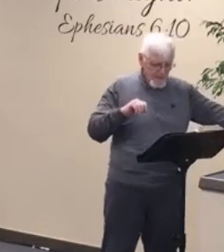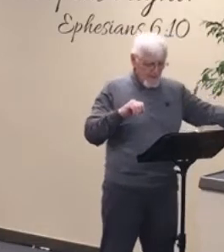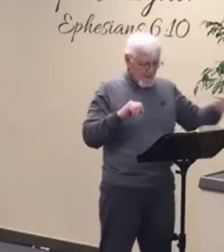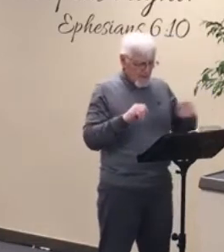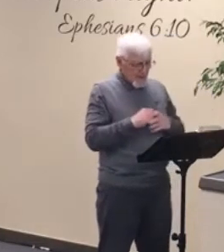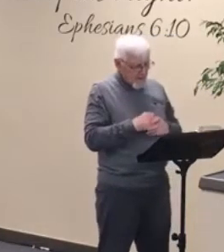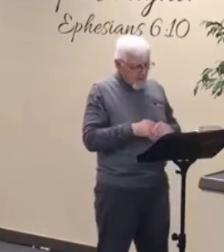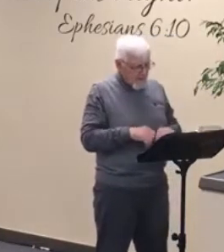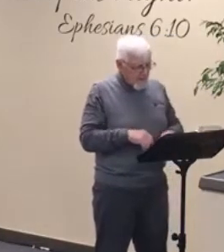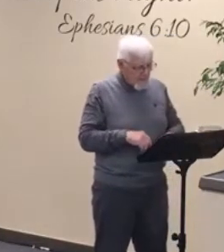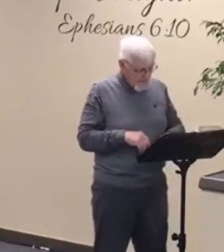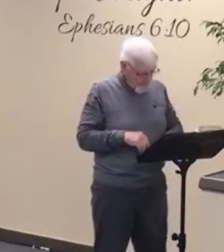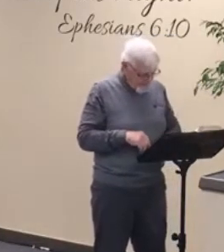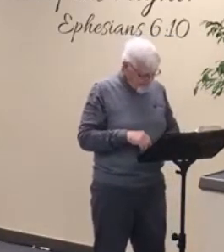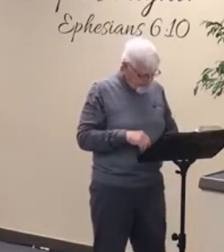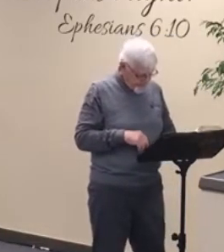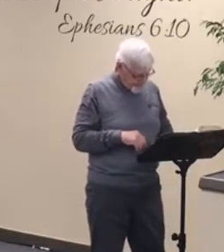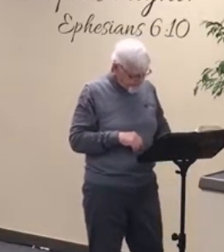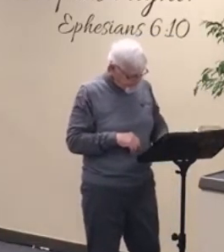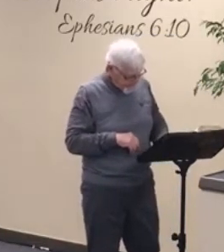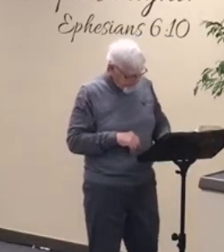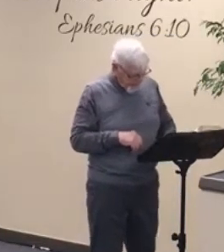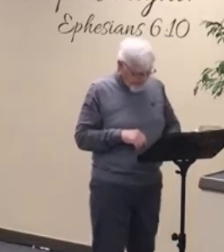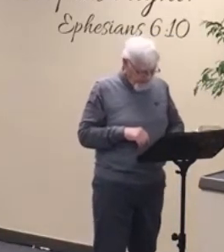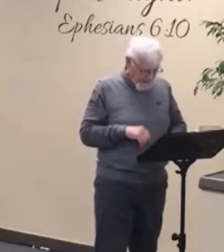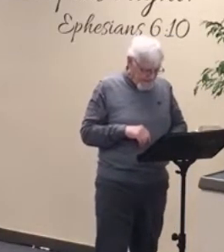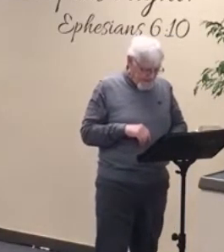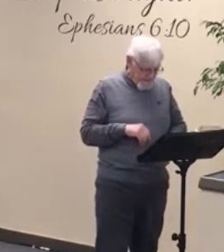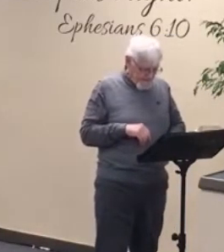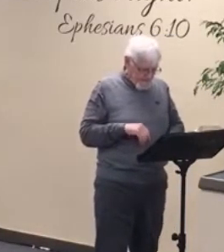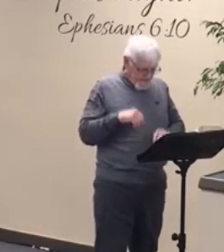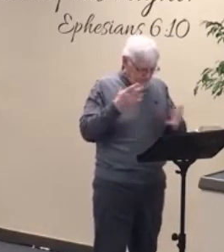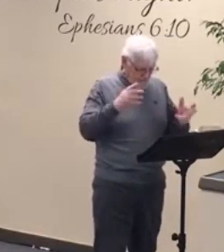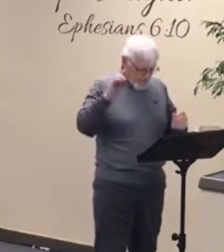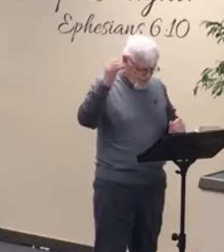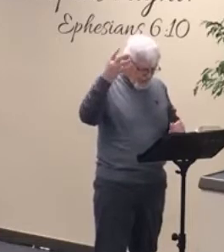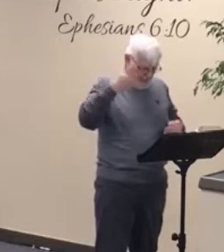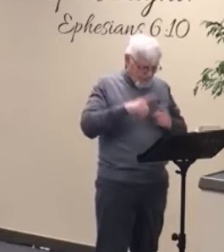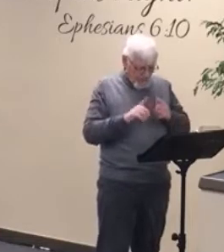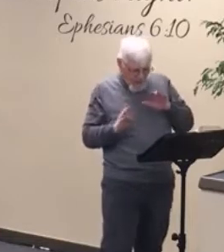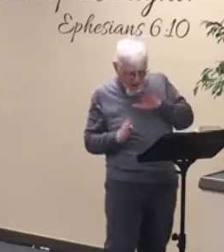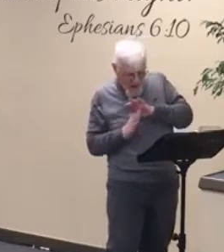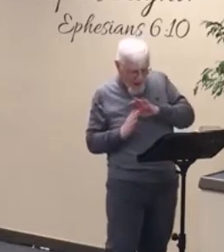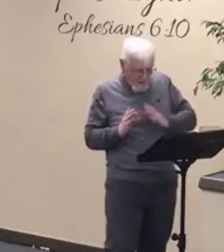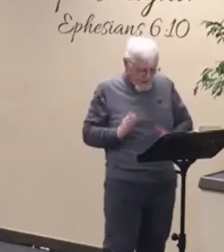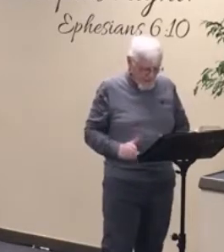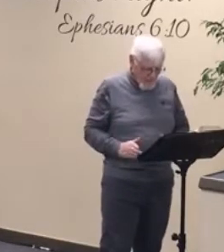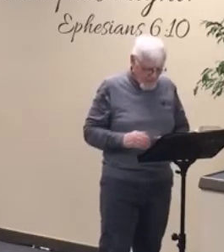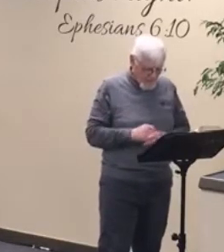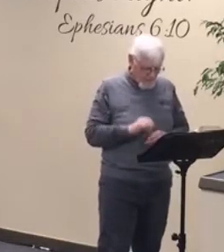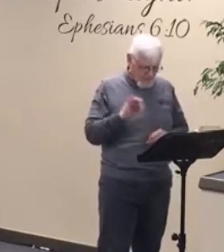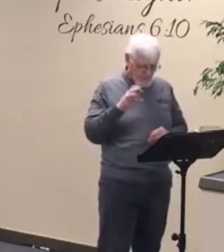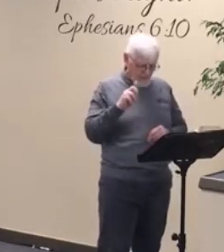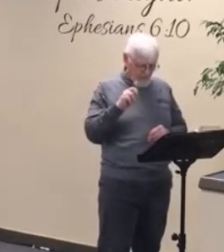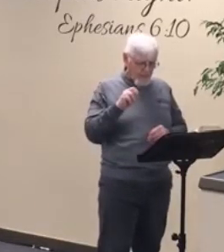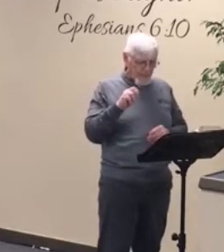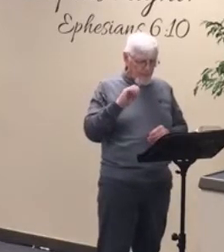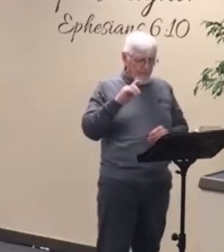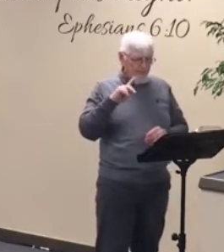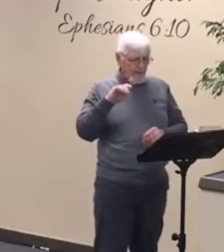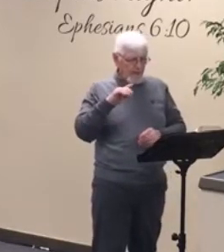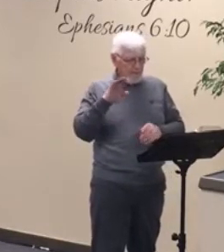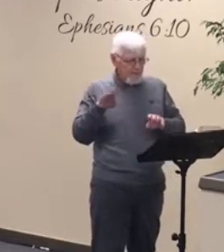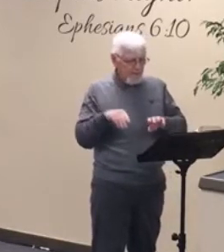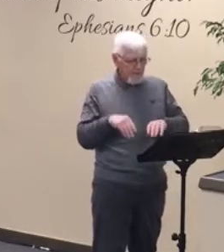God resisteth the proud, but giveth grace unto the humble. James and Peter are in agreement on this. Submit yourselves, therefore,